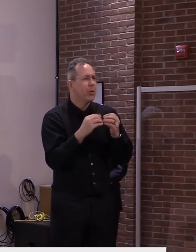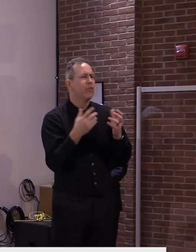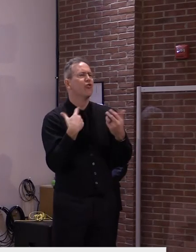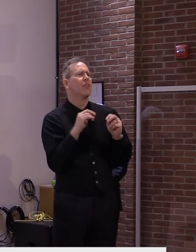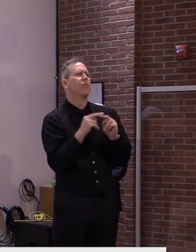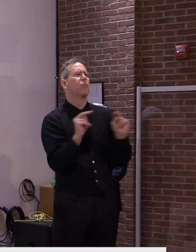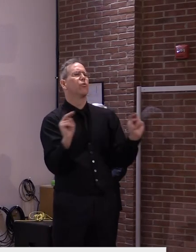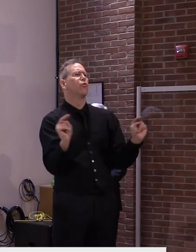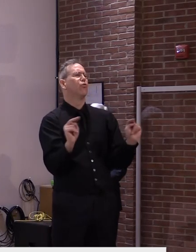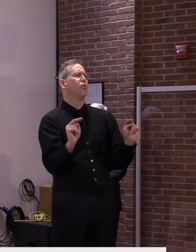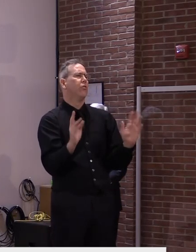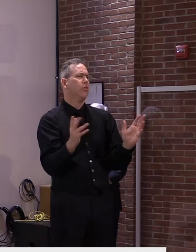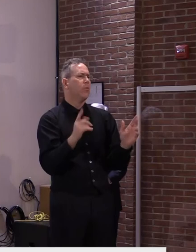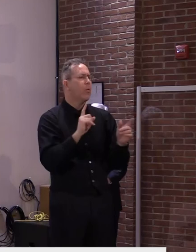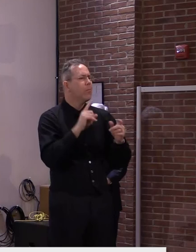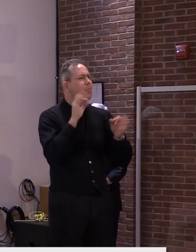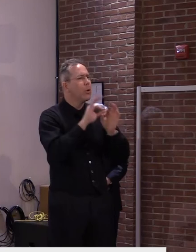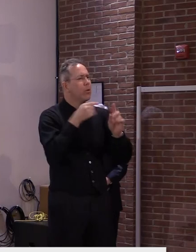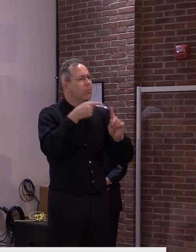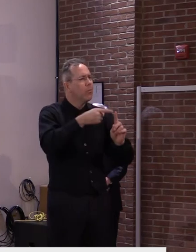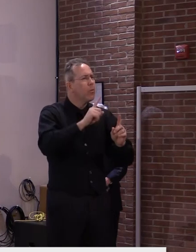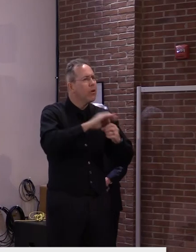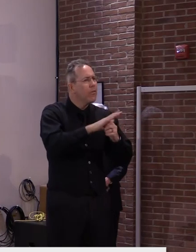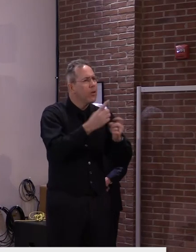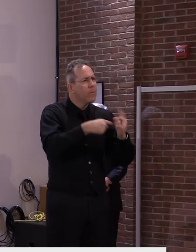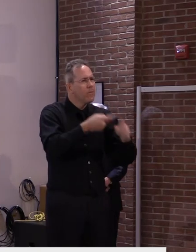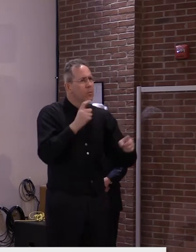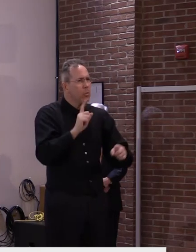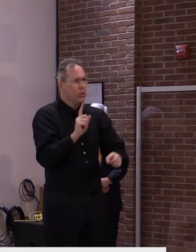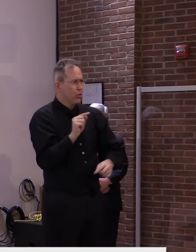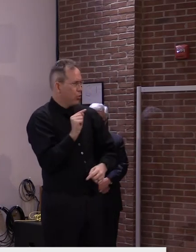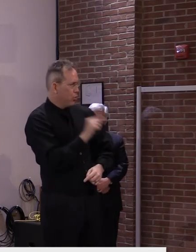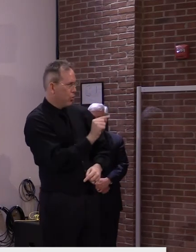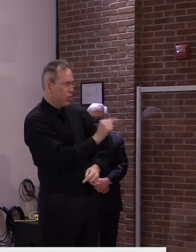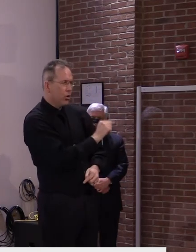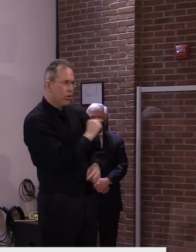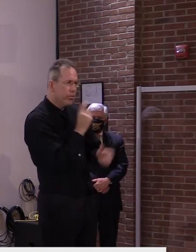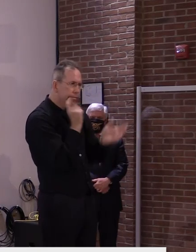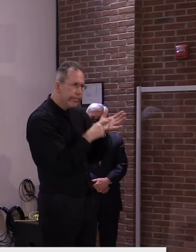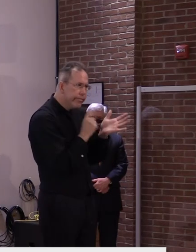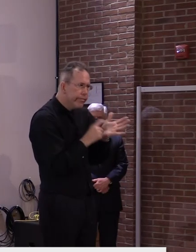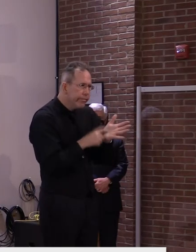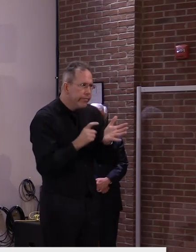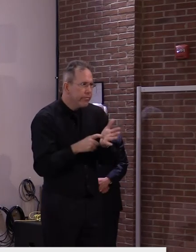for stigmatizing people who happen to come from those parts of the world.